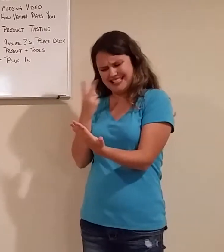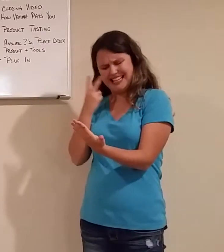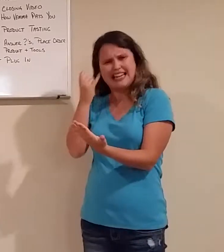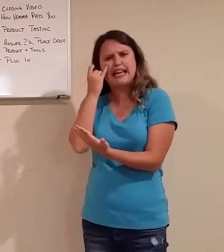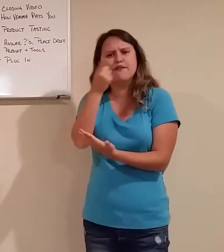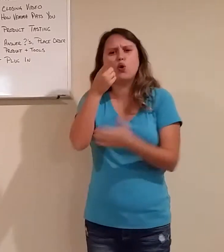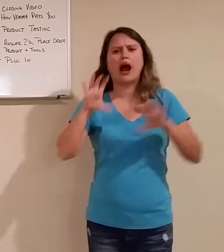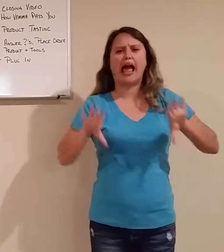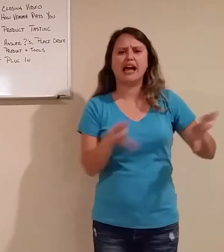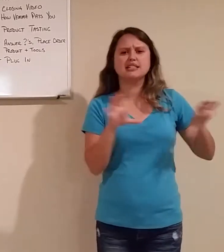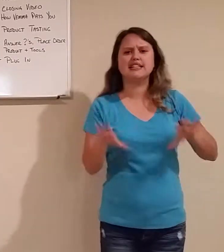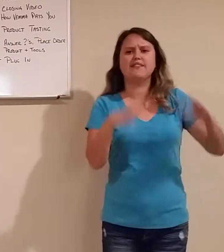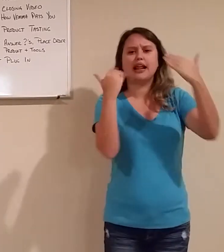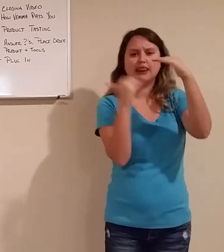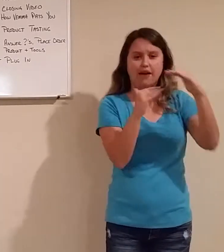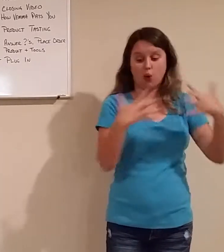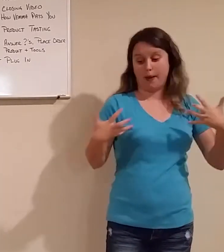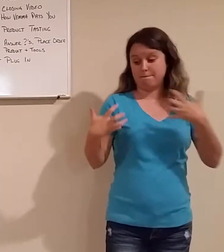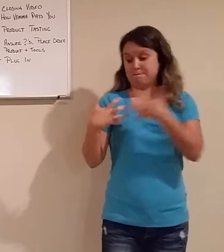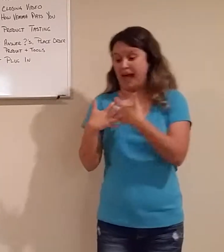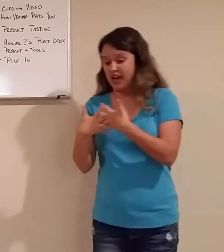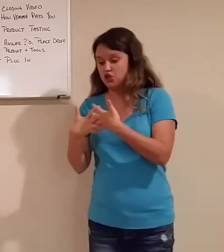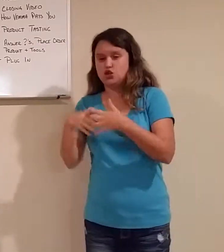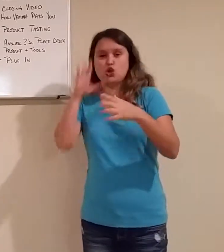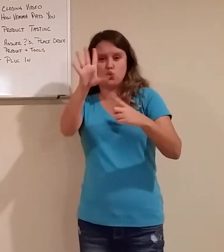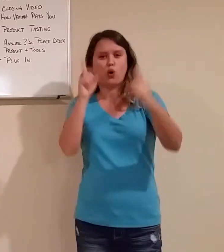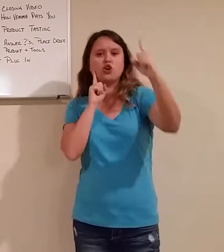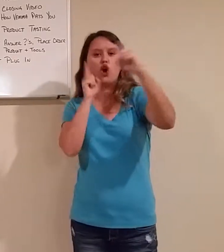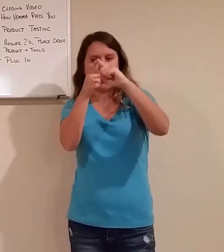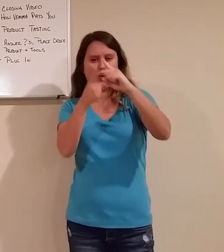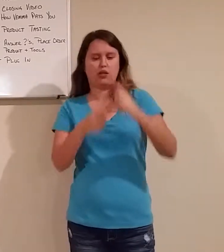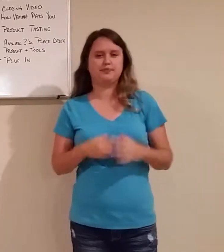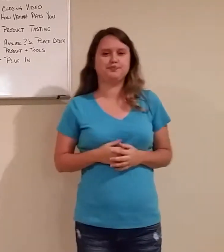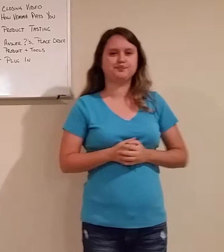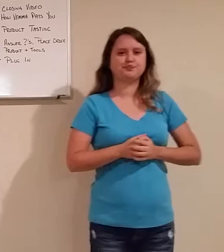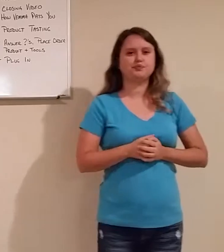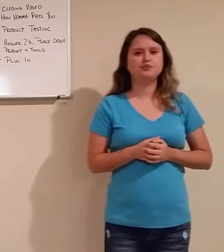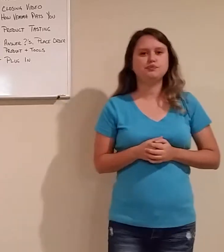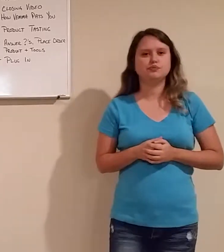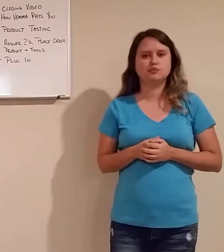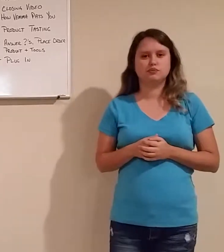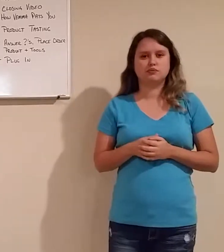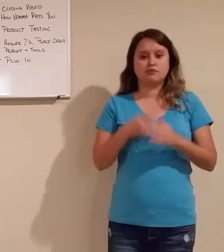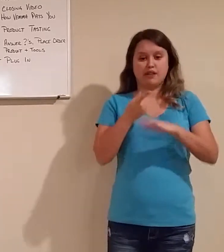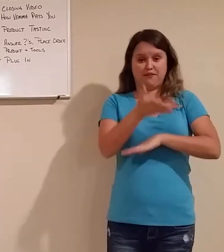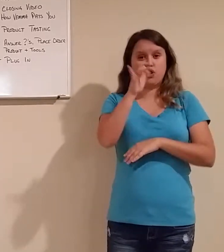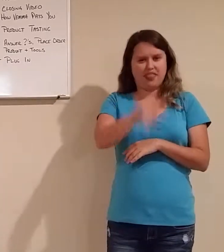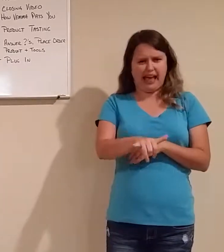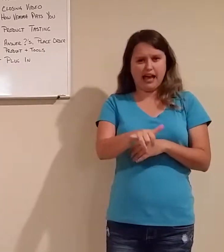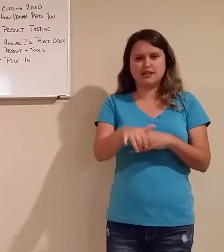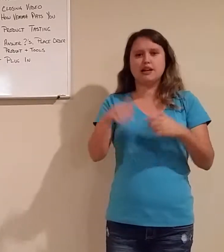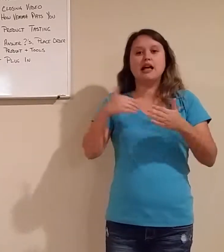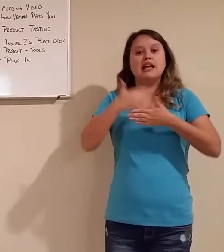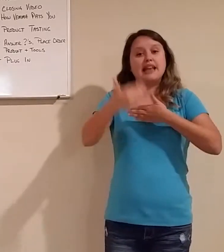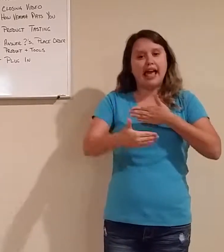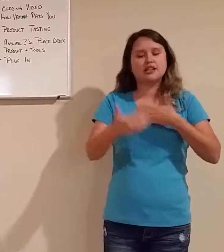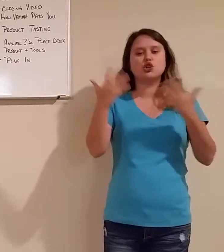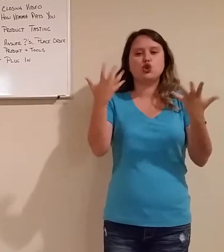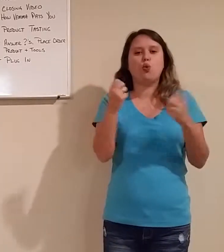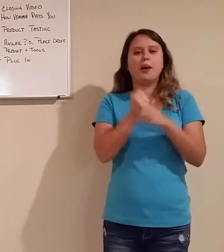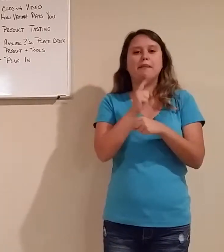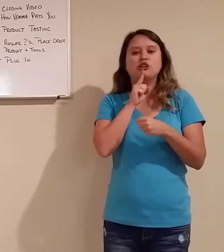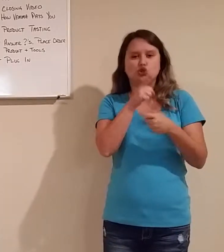activity level matches what we're striving for. After that, we want to make sure that we have the